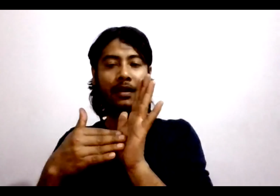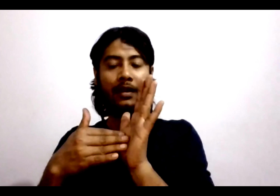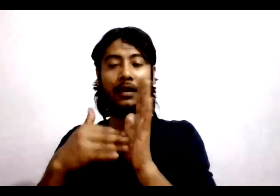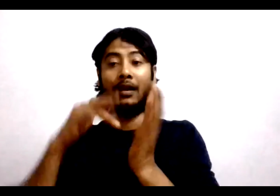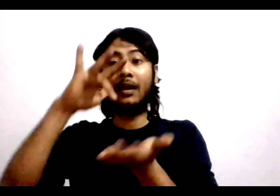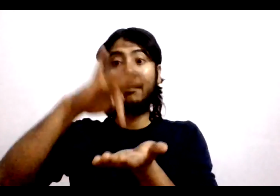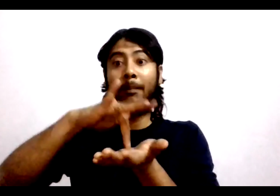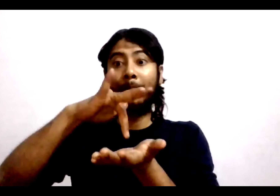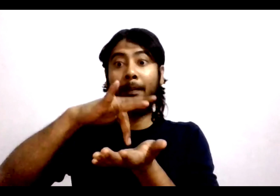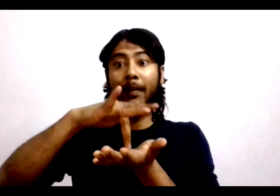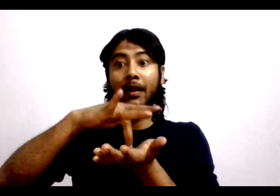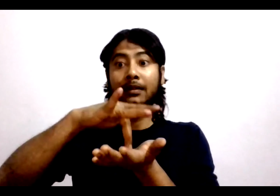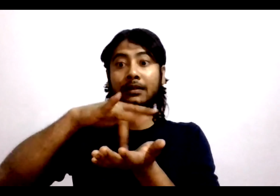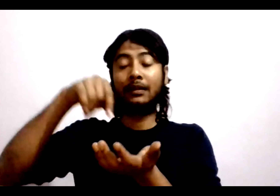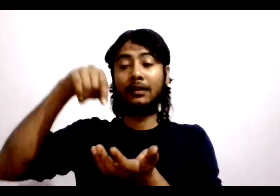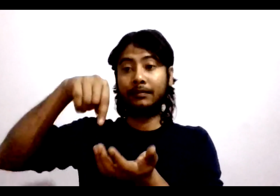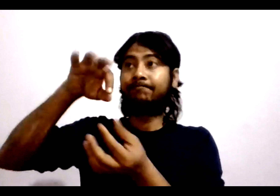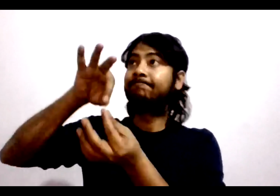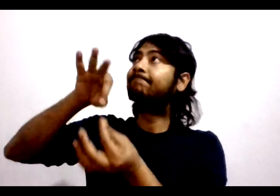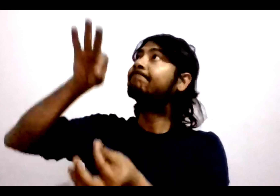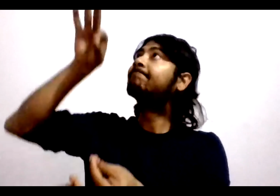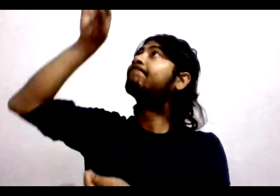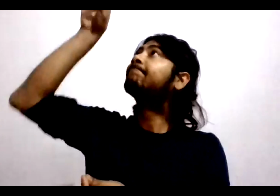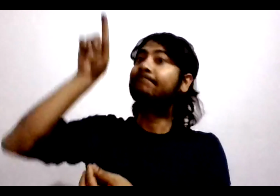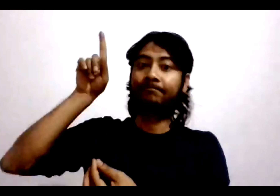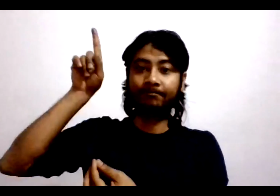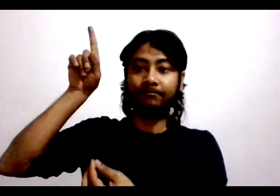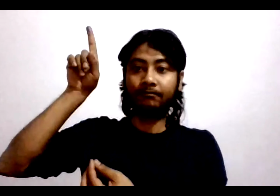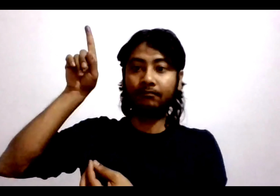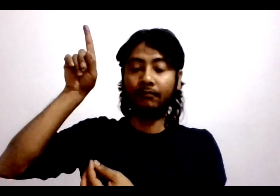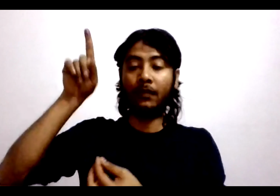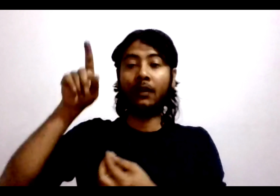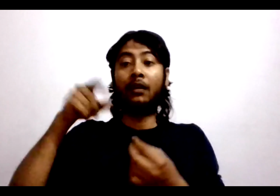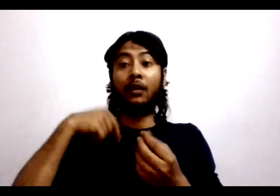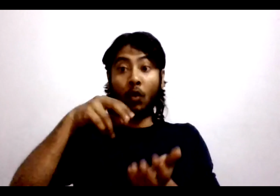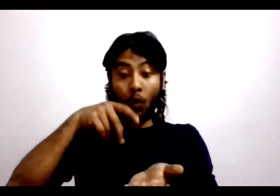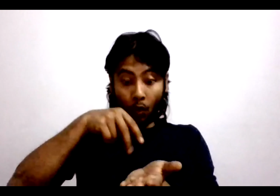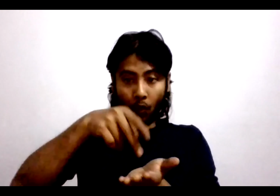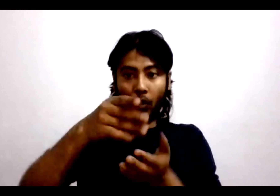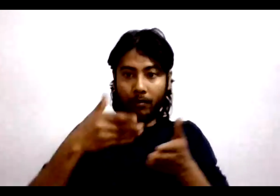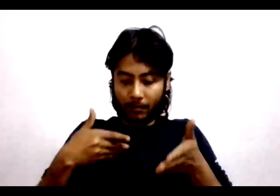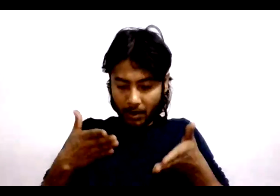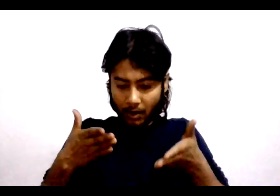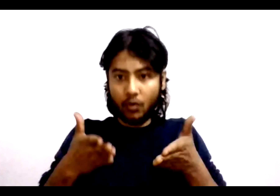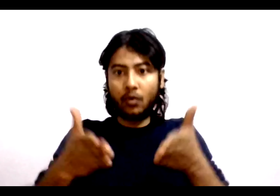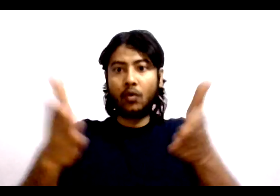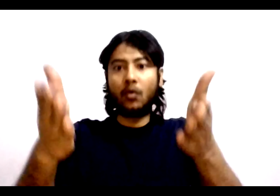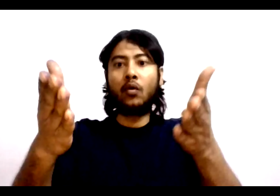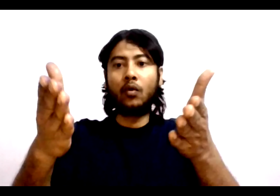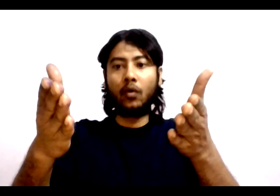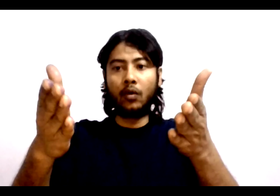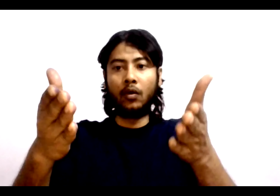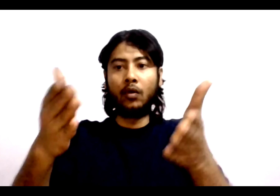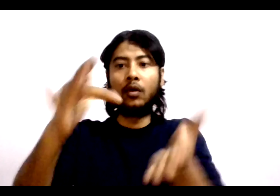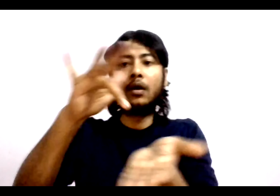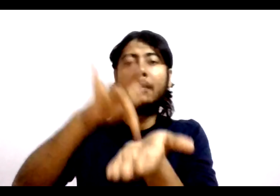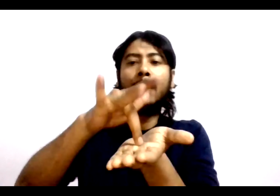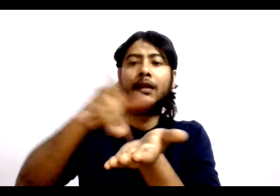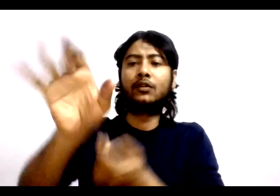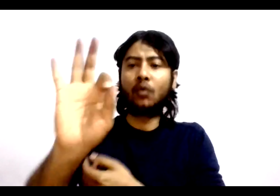think access route ka hissa hai. Even the door is a part of access route, and all areas in the building are part of access route, and they need